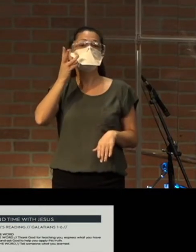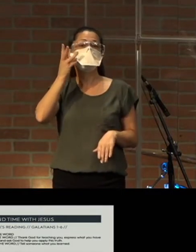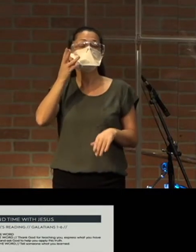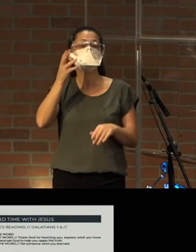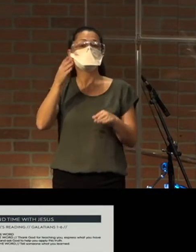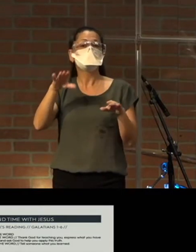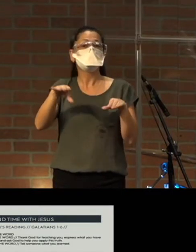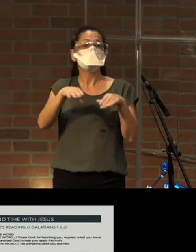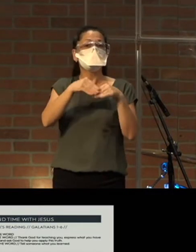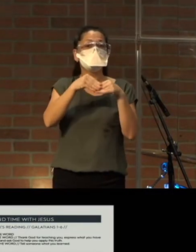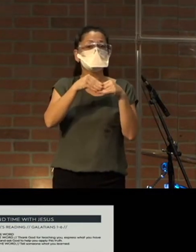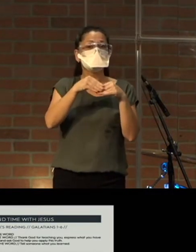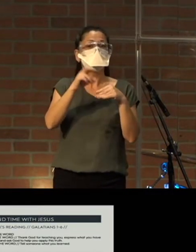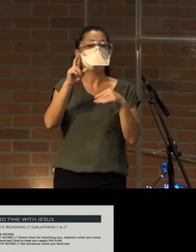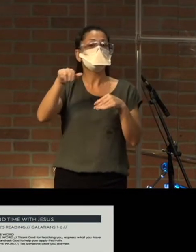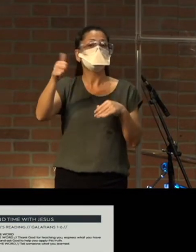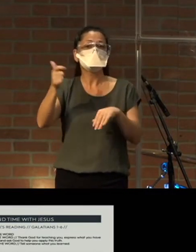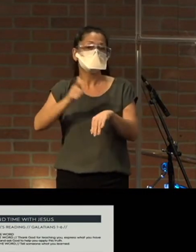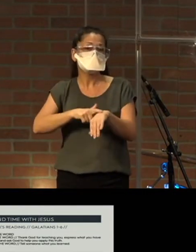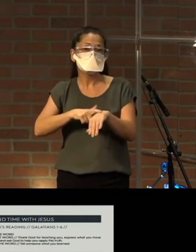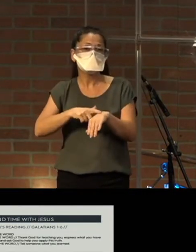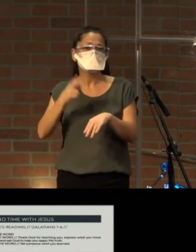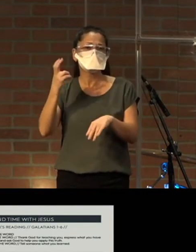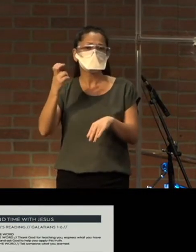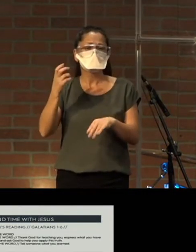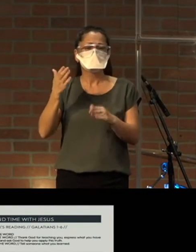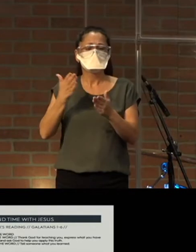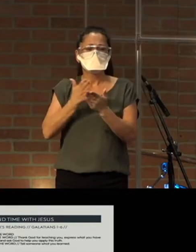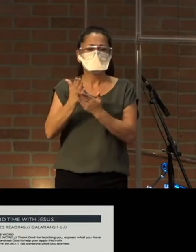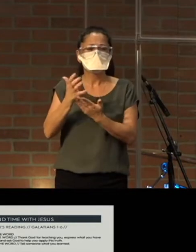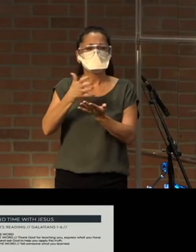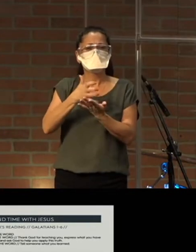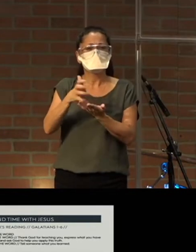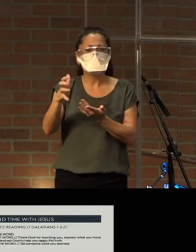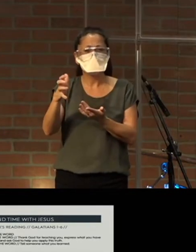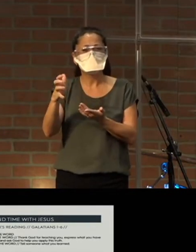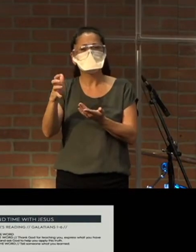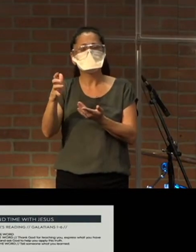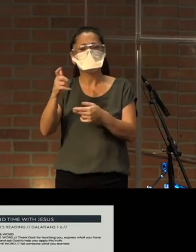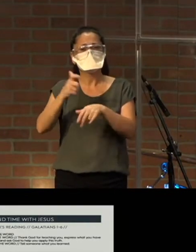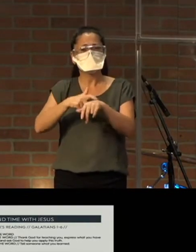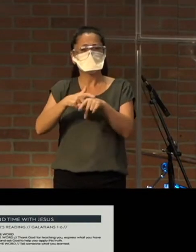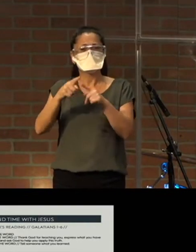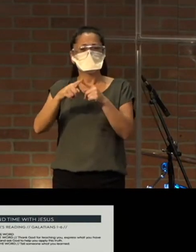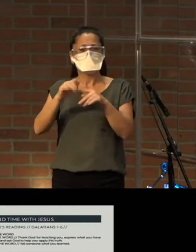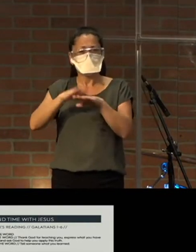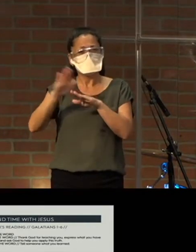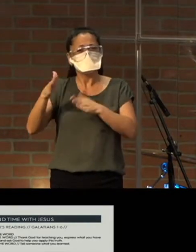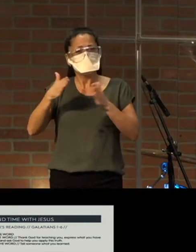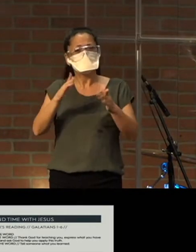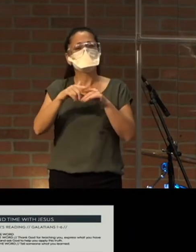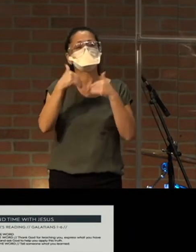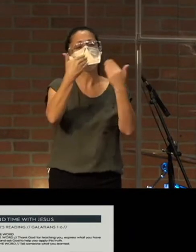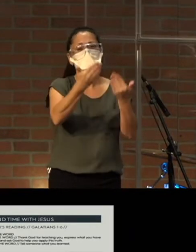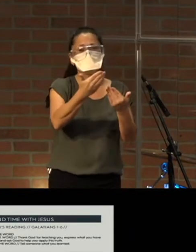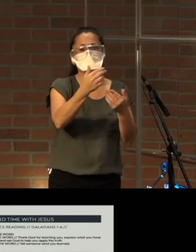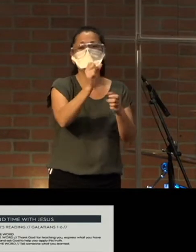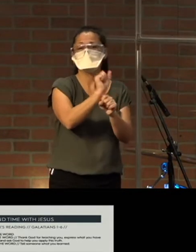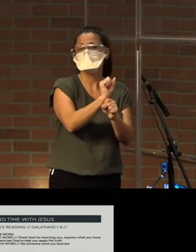and other times he's trudging through rough terrain on his way to the next mission. And